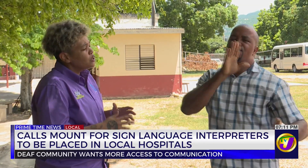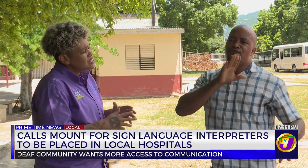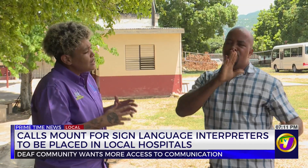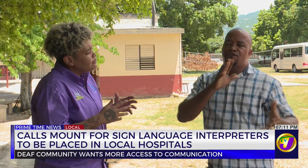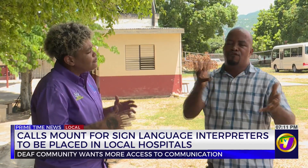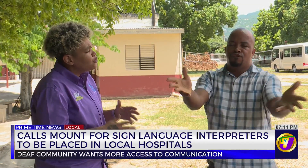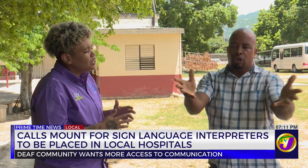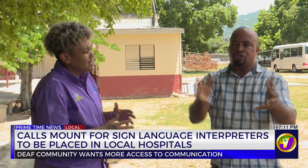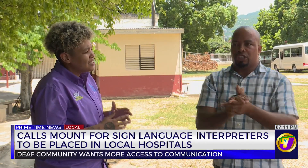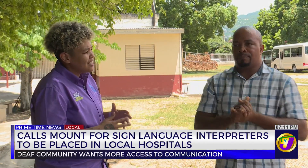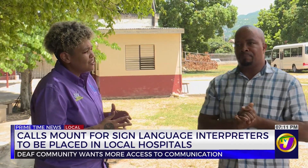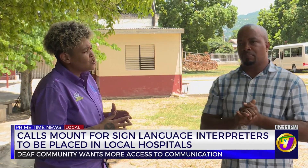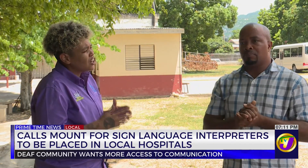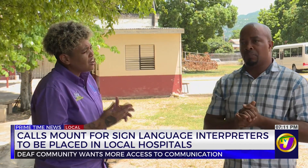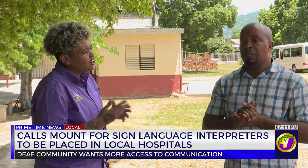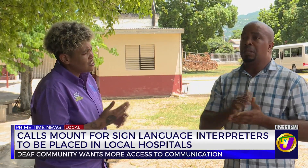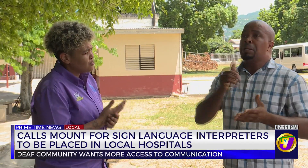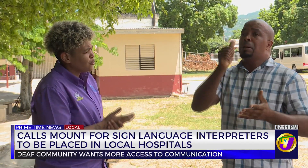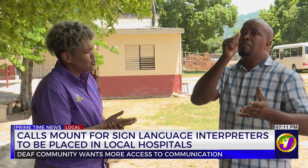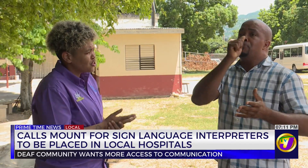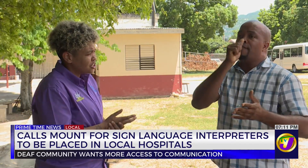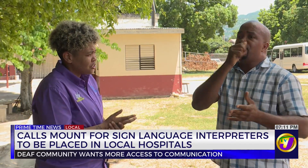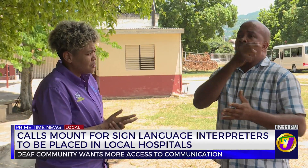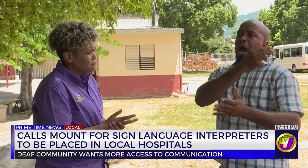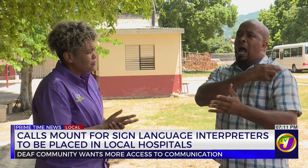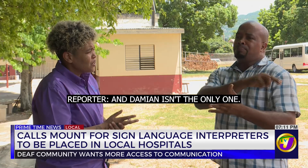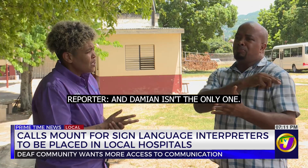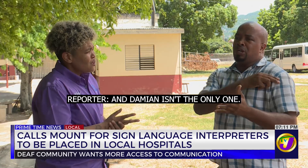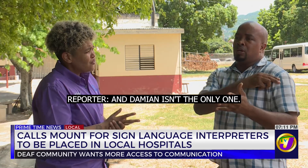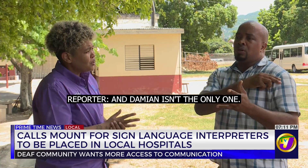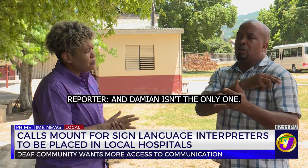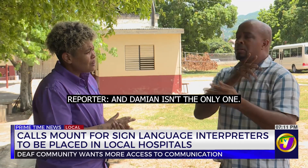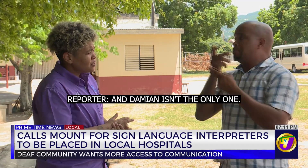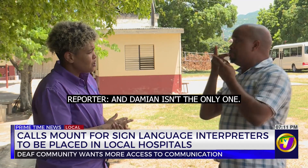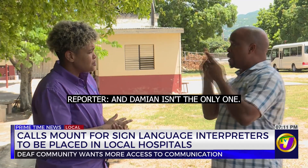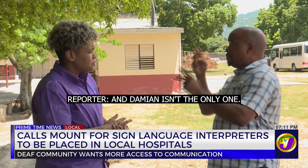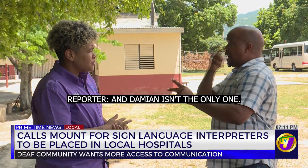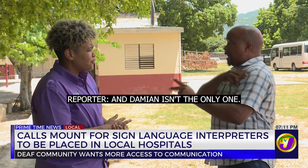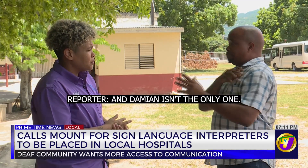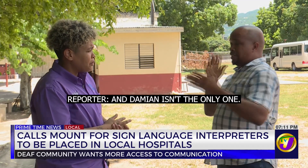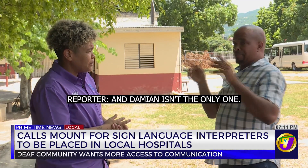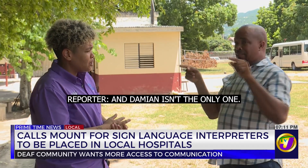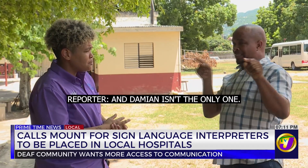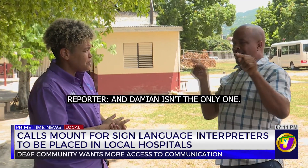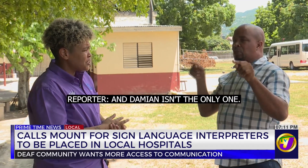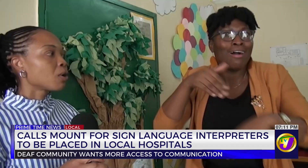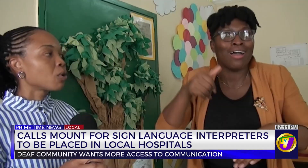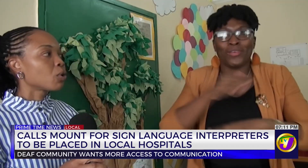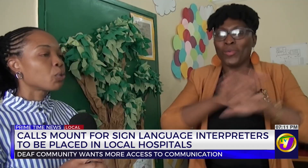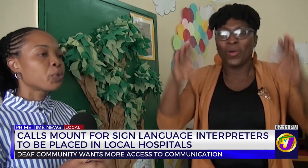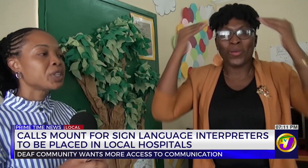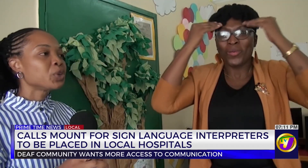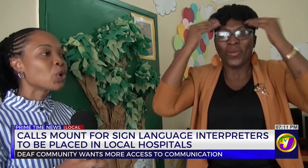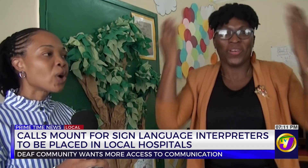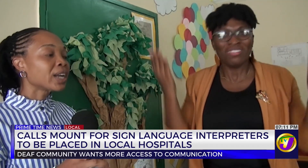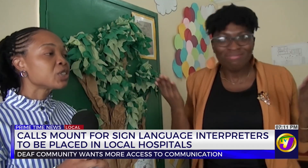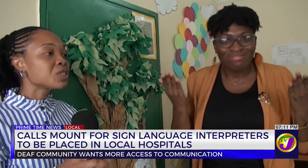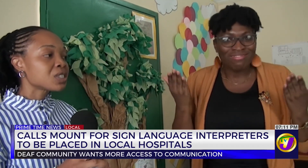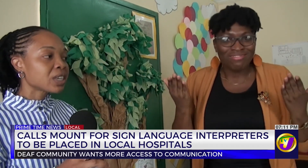wasn't in full detail, so that caused frustration. And Damien isn't the only one. When you go and you sit and